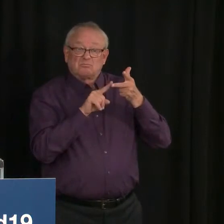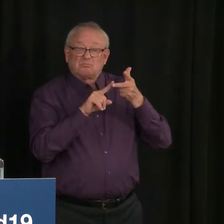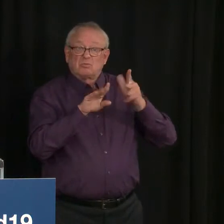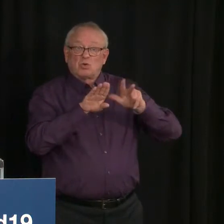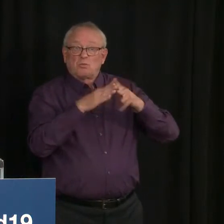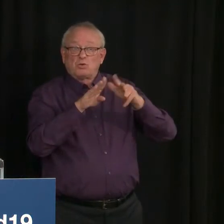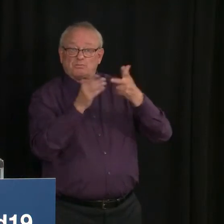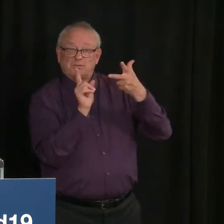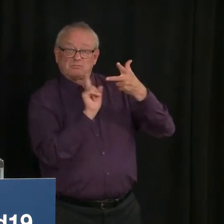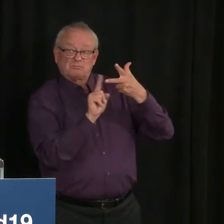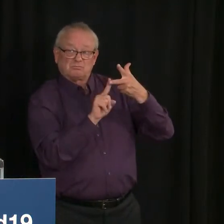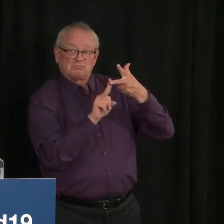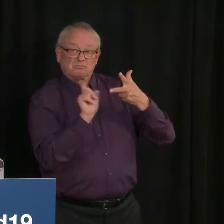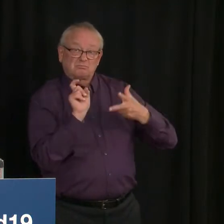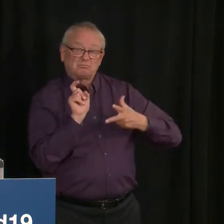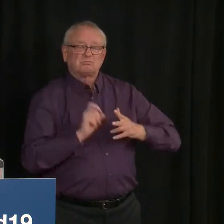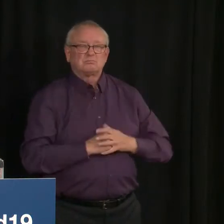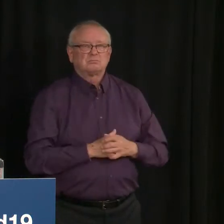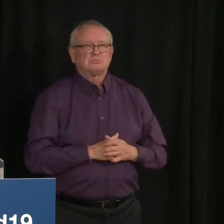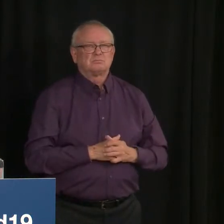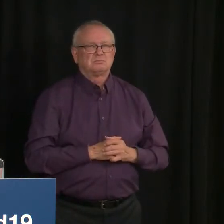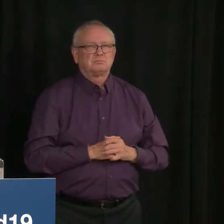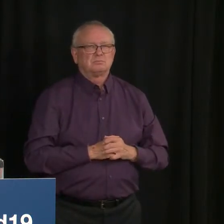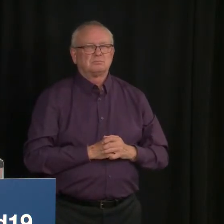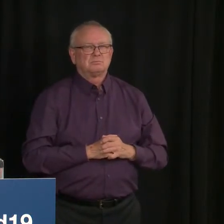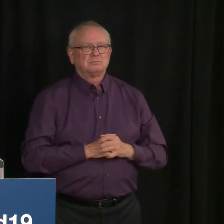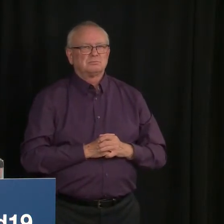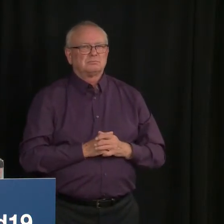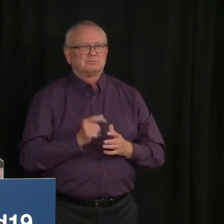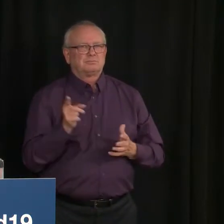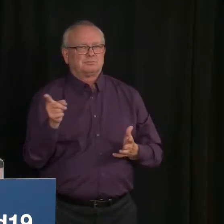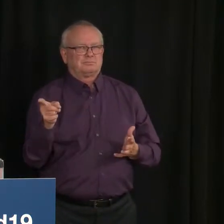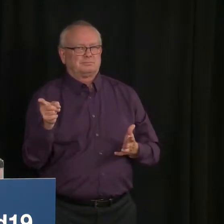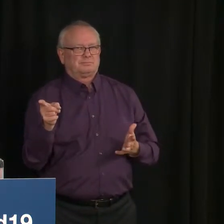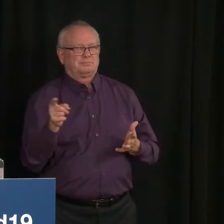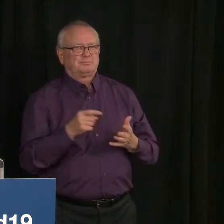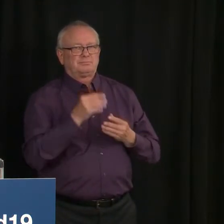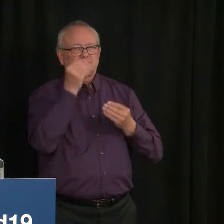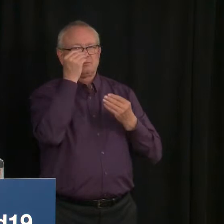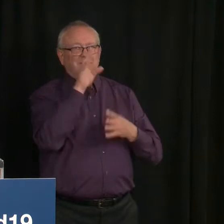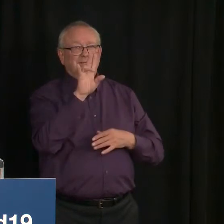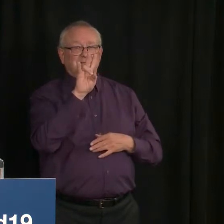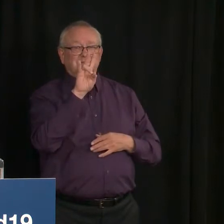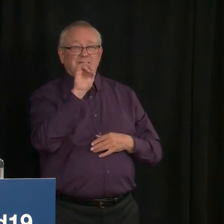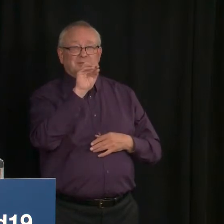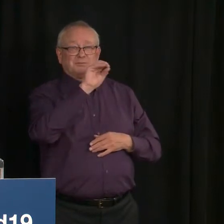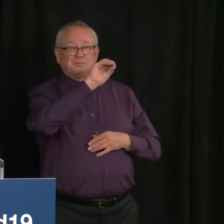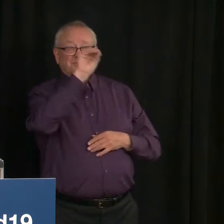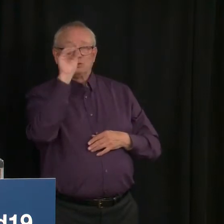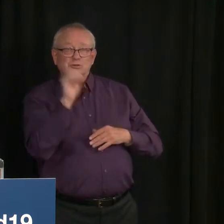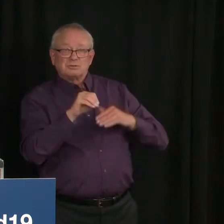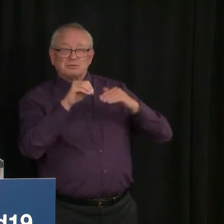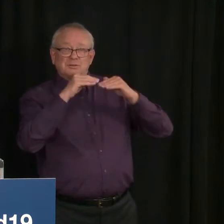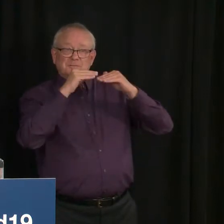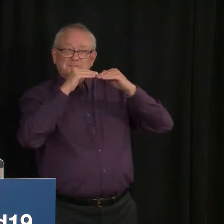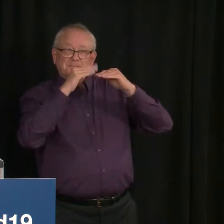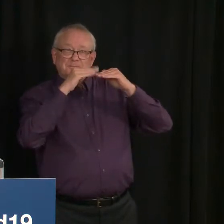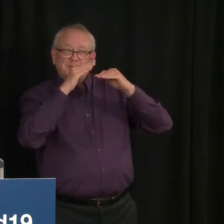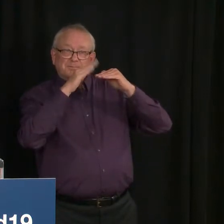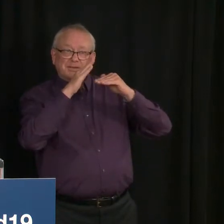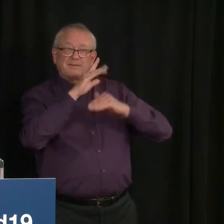I want to be clear again, the 70% with at least 1 dose did factor in other considerations, such as